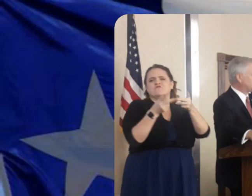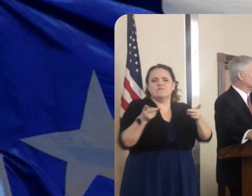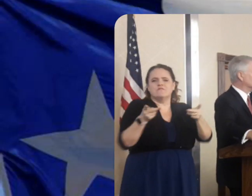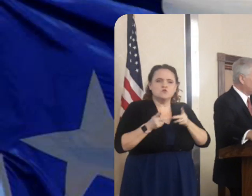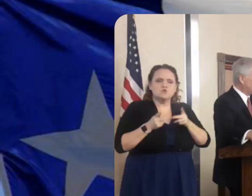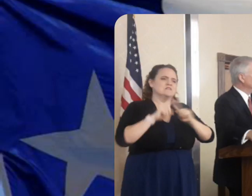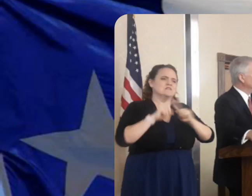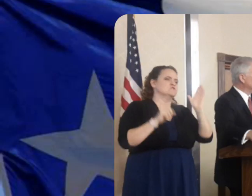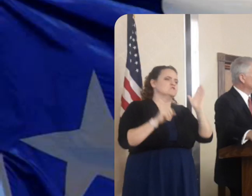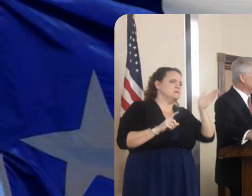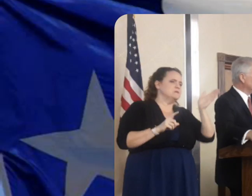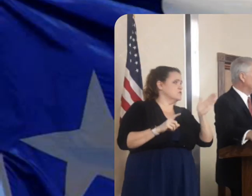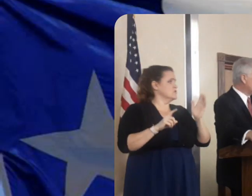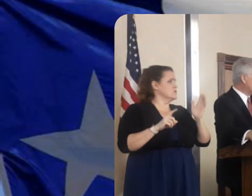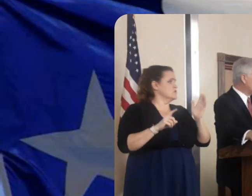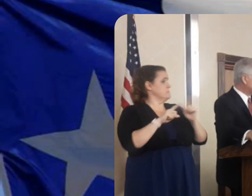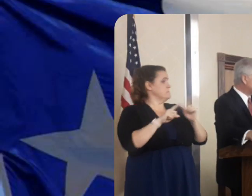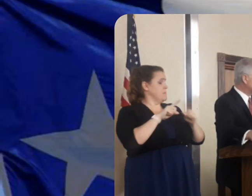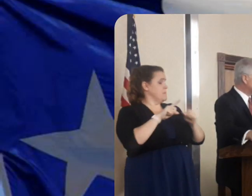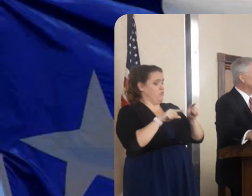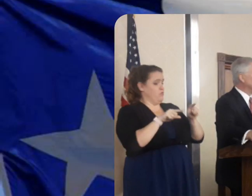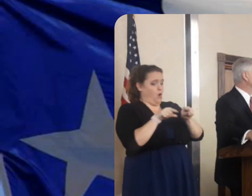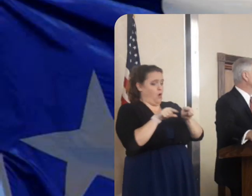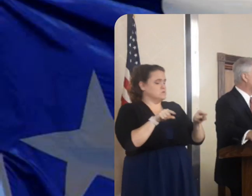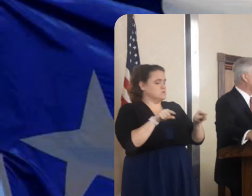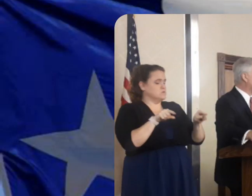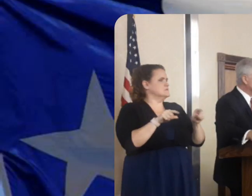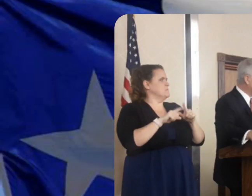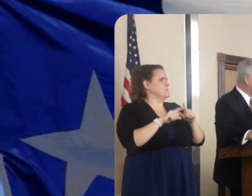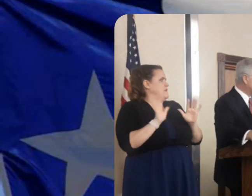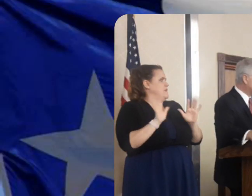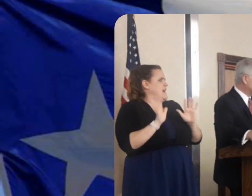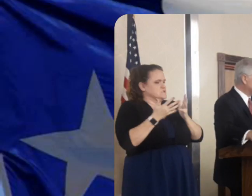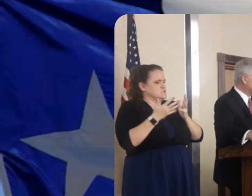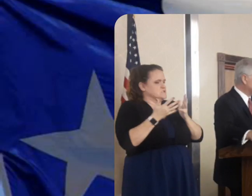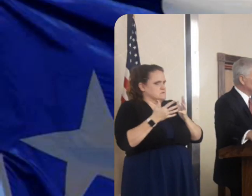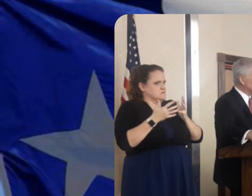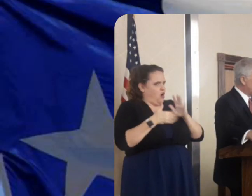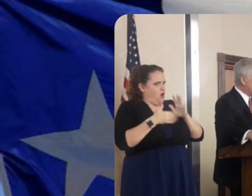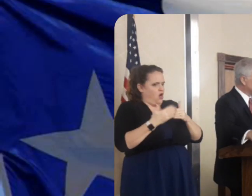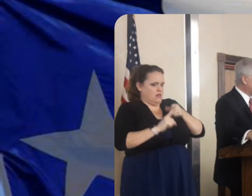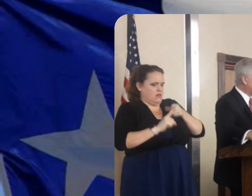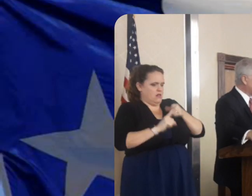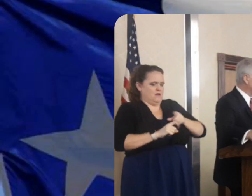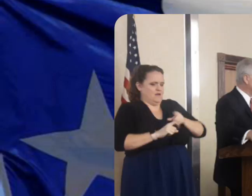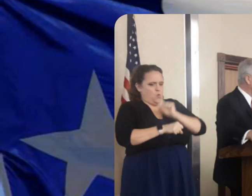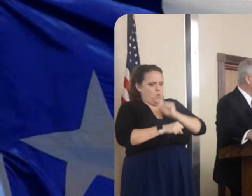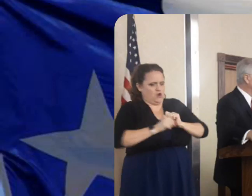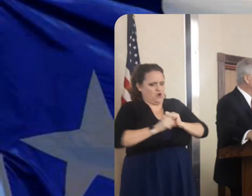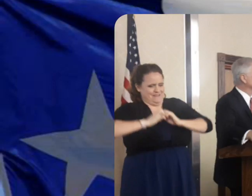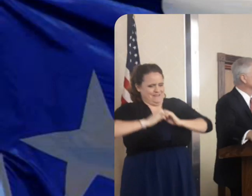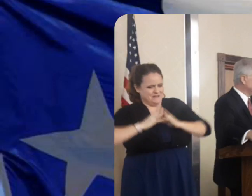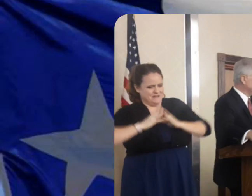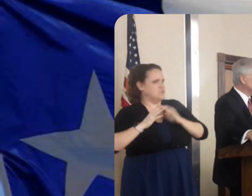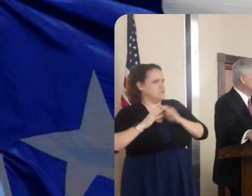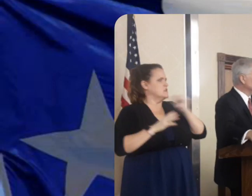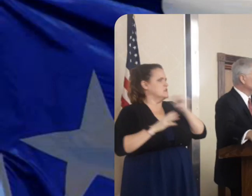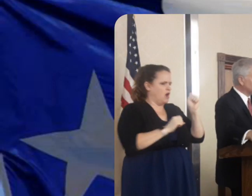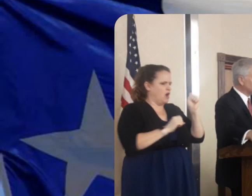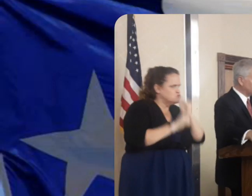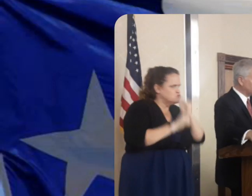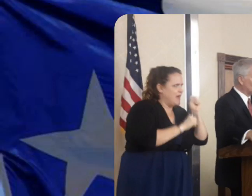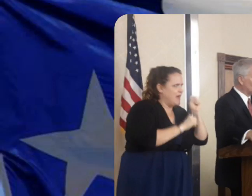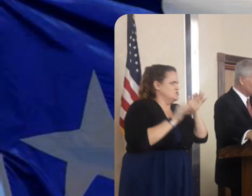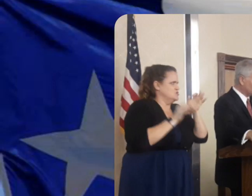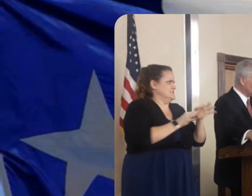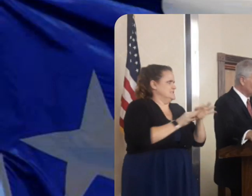right? That there will be those things, but that's all implementation questions, not strategy questions. So there will be a